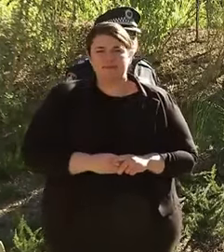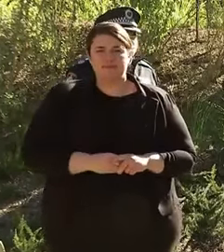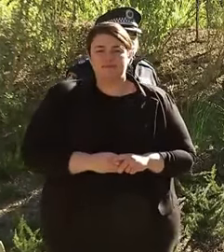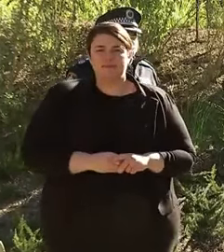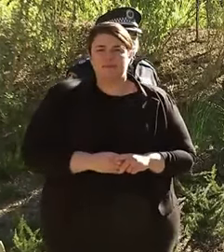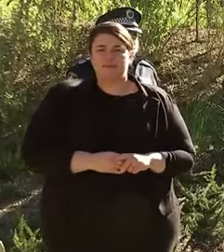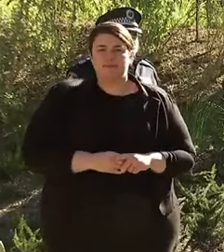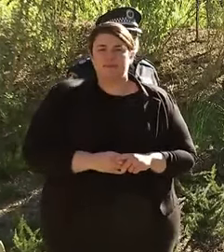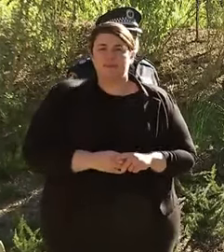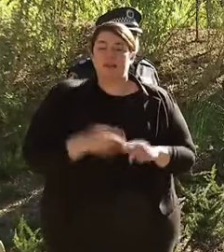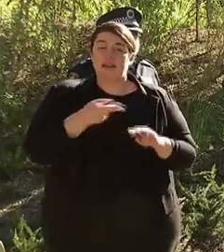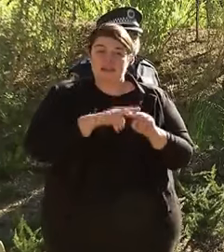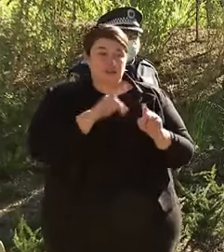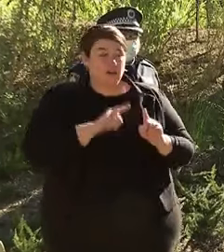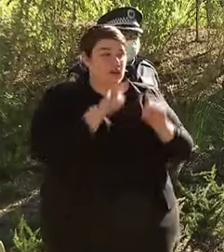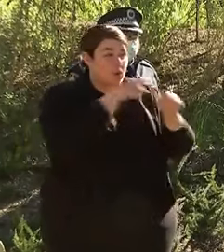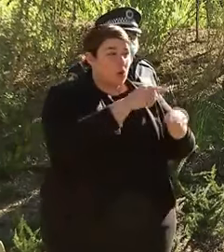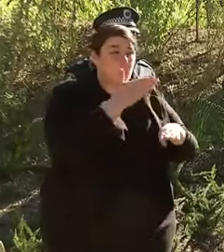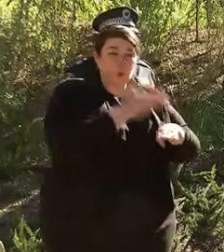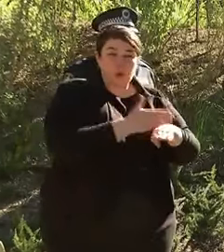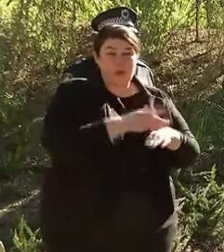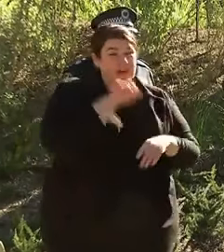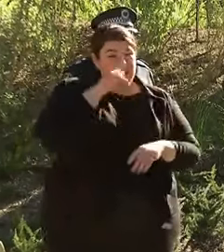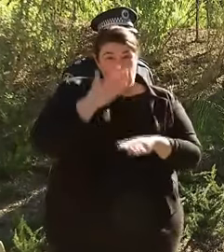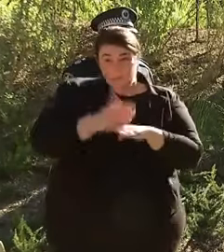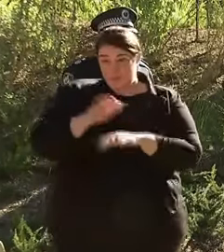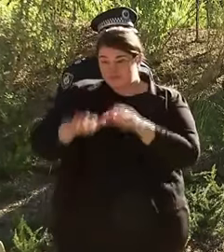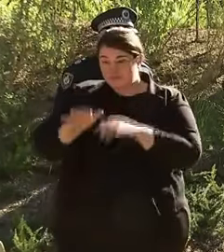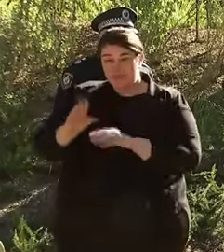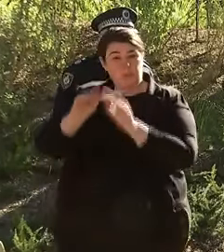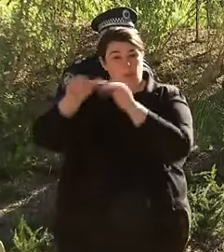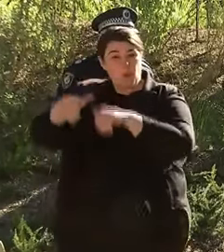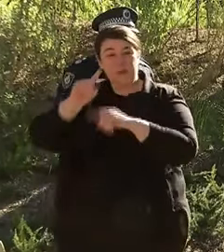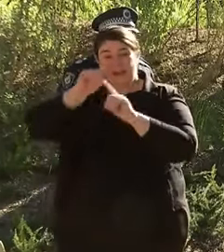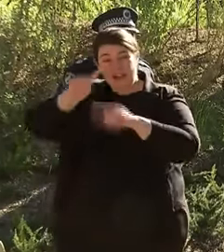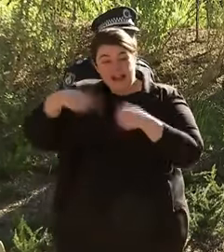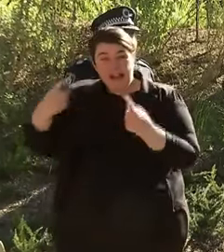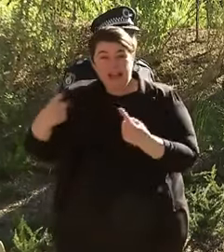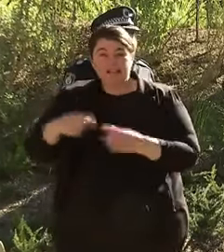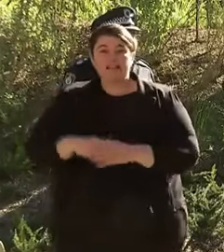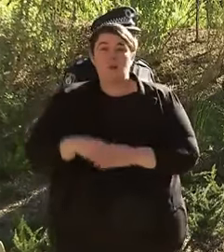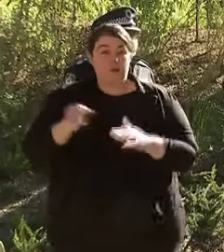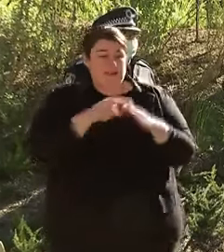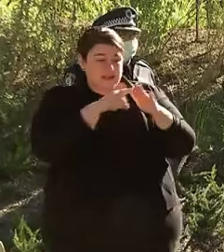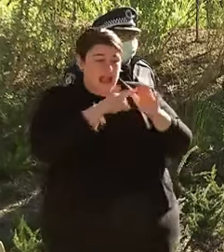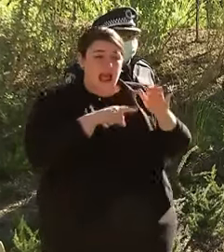If you're having to go to work and have no other option, or you're clearly having to go